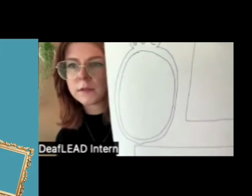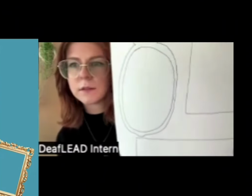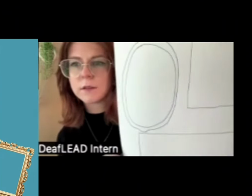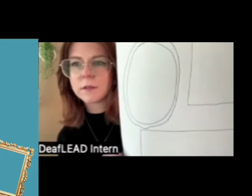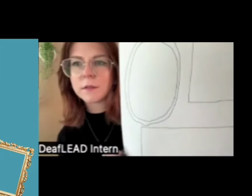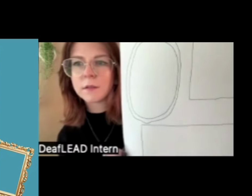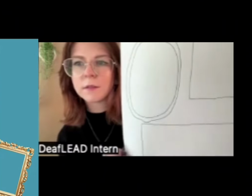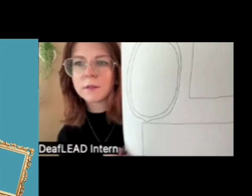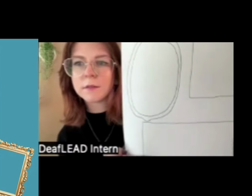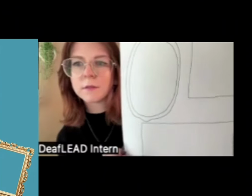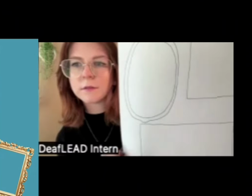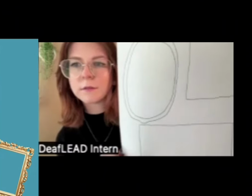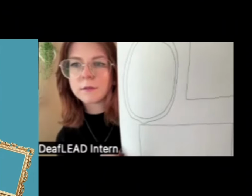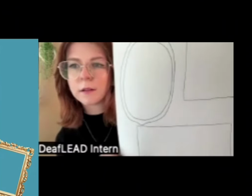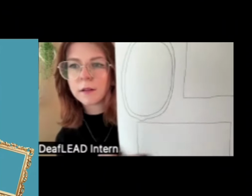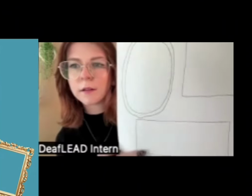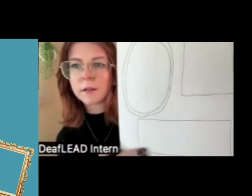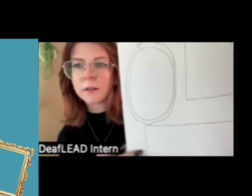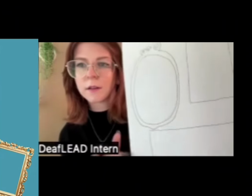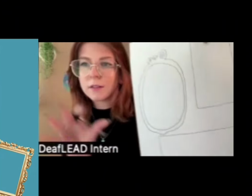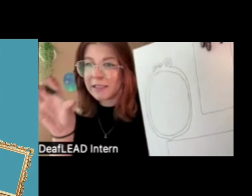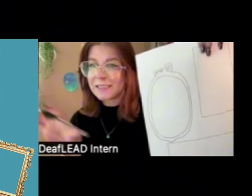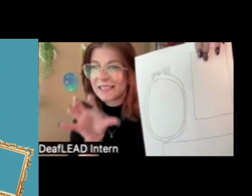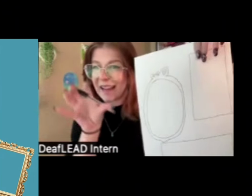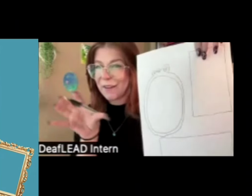For example, showing here,